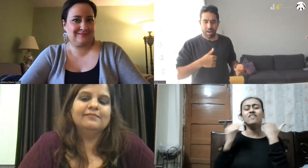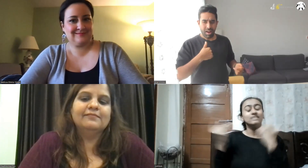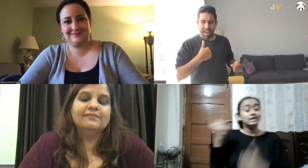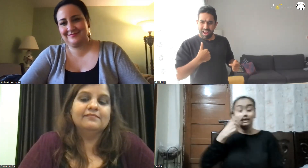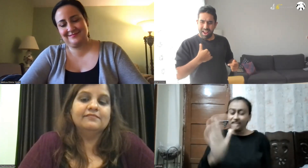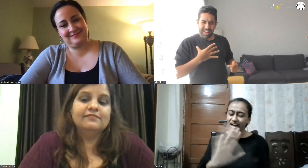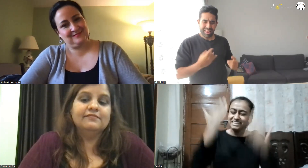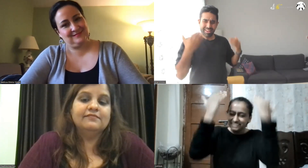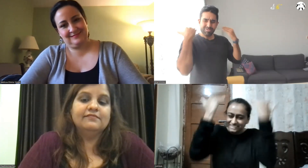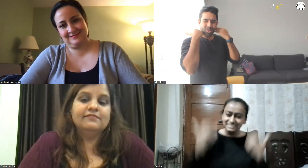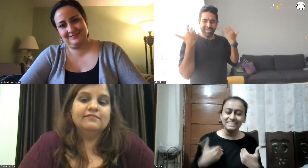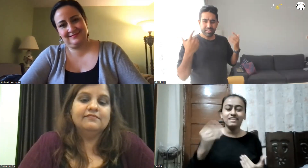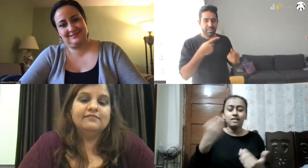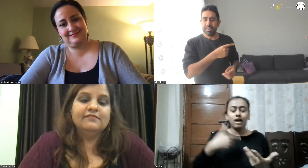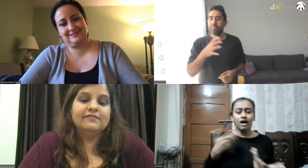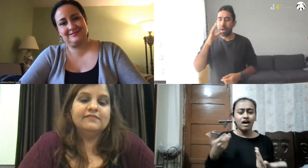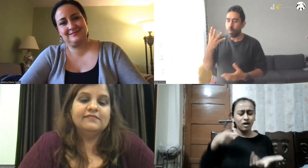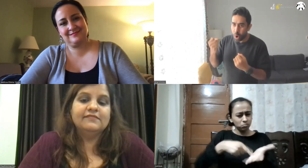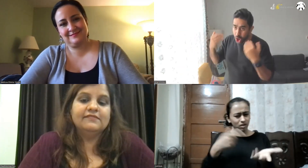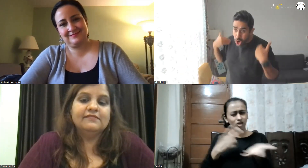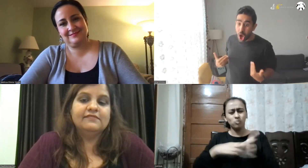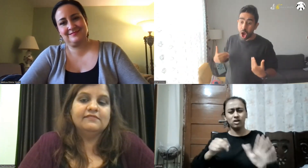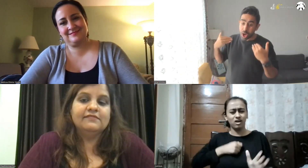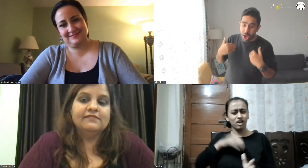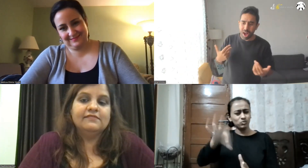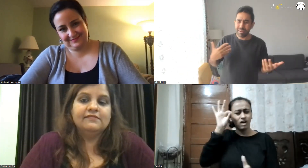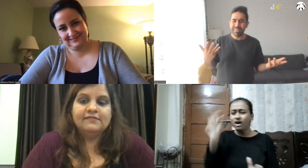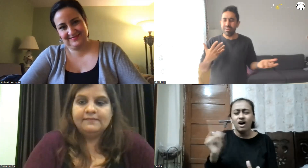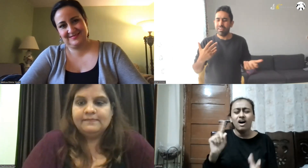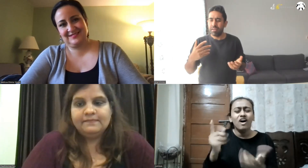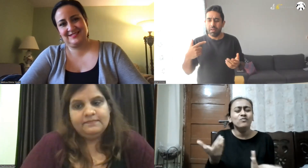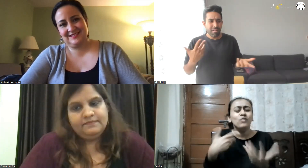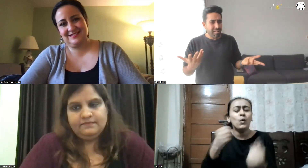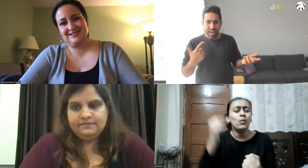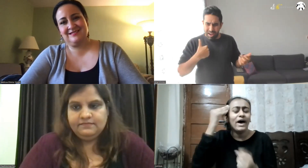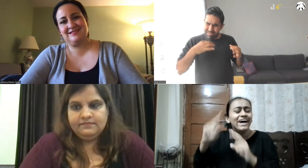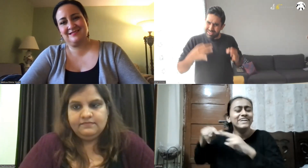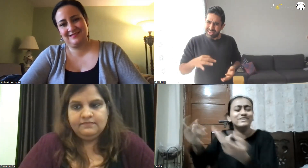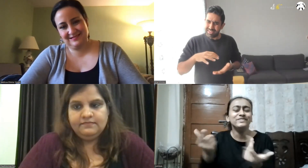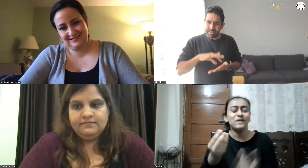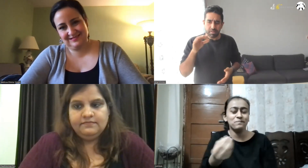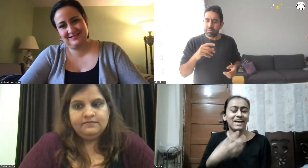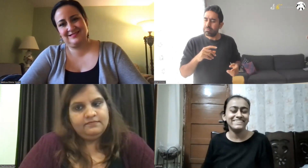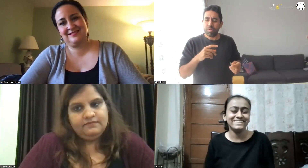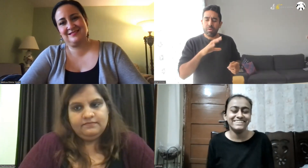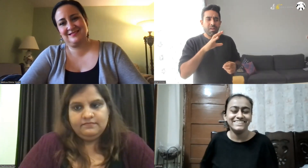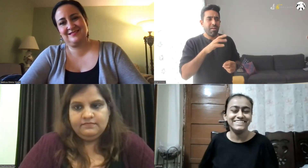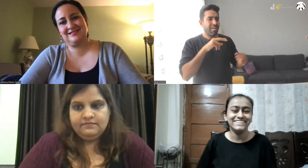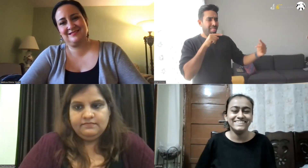and that is what makes me comfortable having short hair. But, they don't let me decide for myself. So can you give me